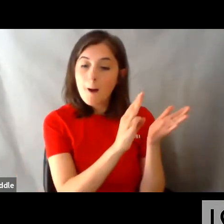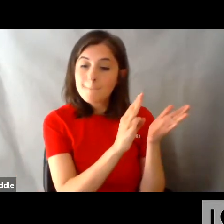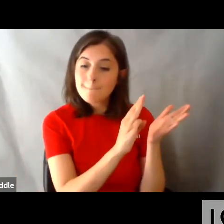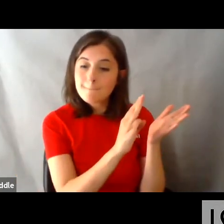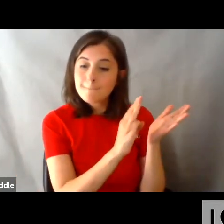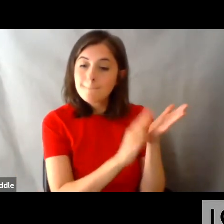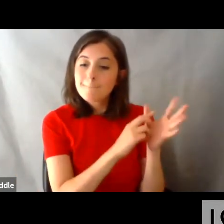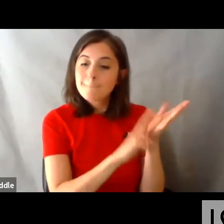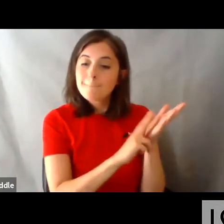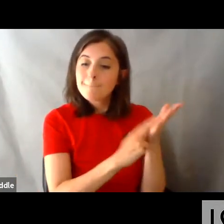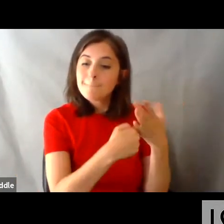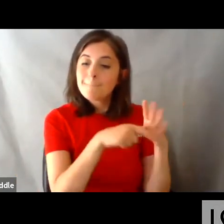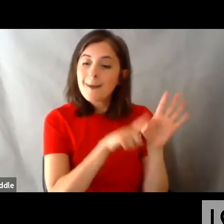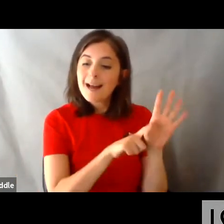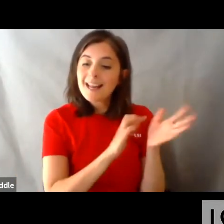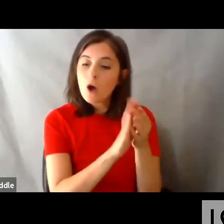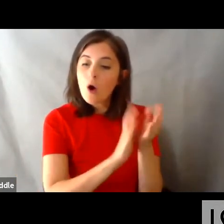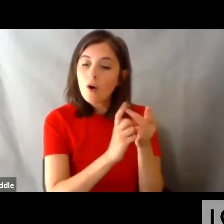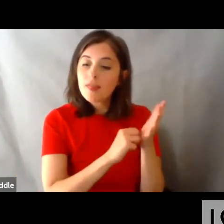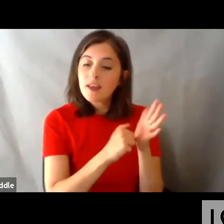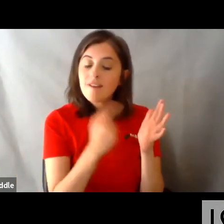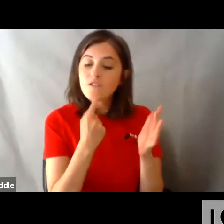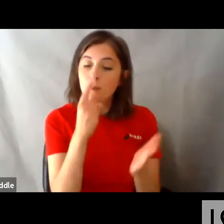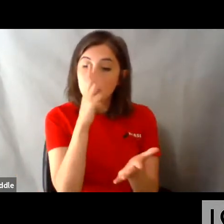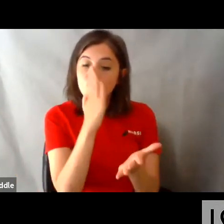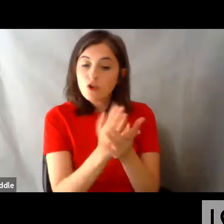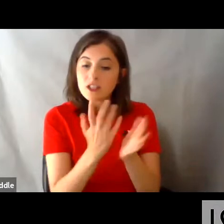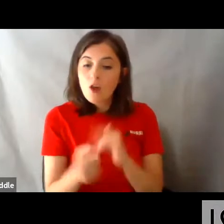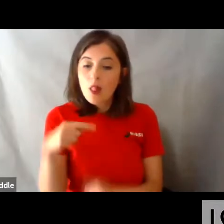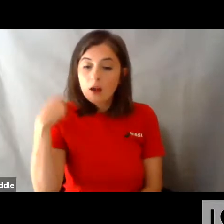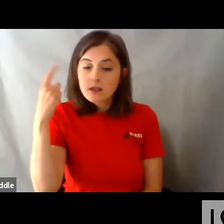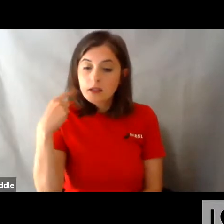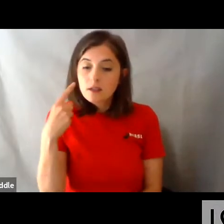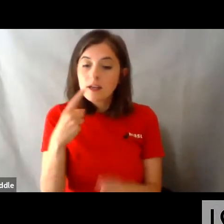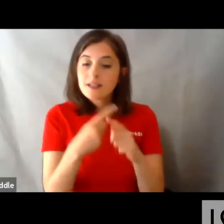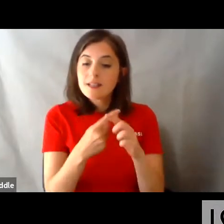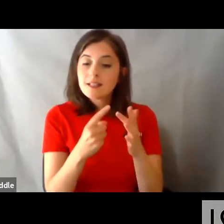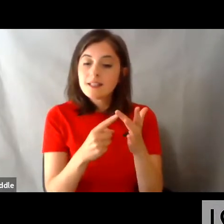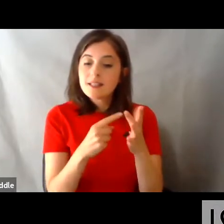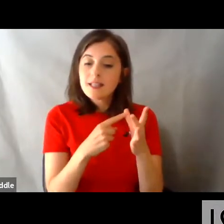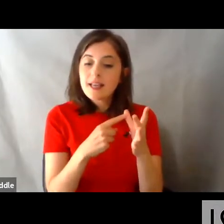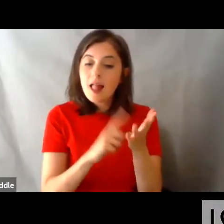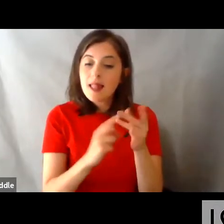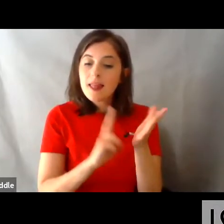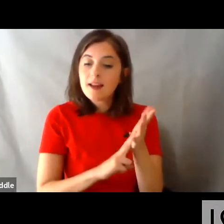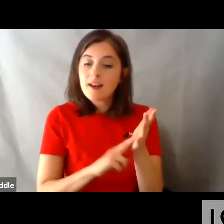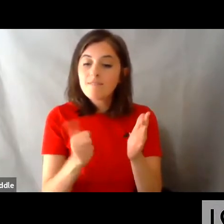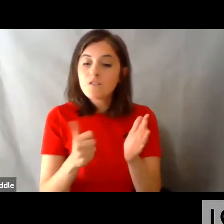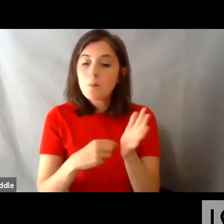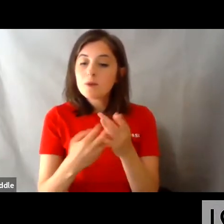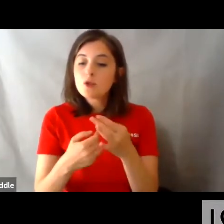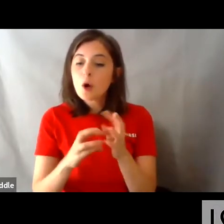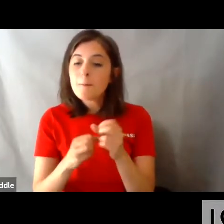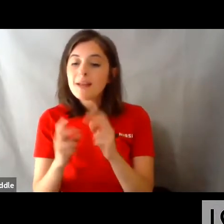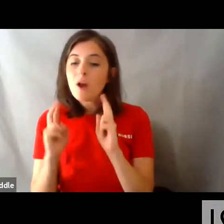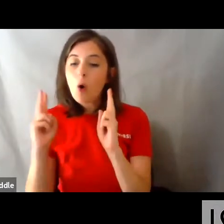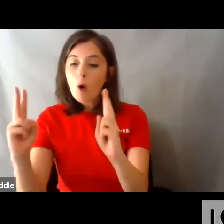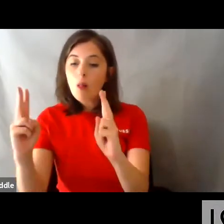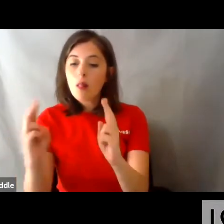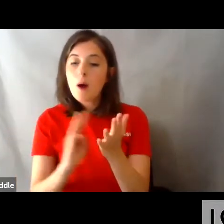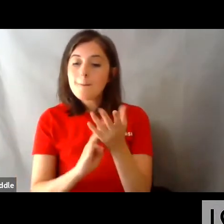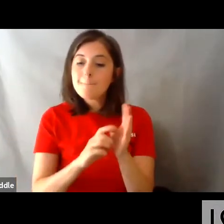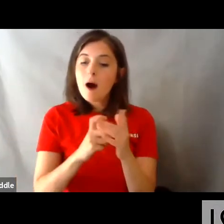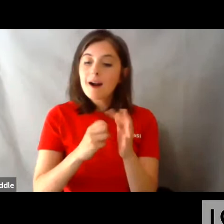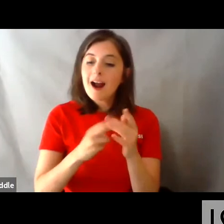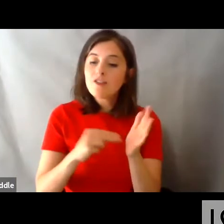Mark Harrison from Deepak Norfolk, and Tracy Harrington from Thrive Teesside. Then we'll have a Q&A with some